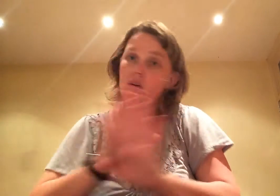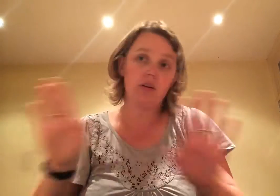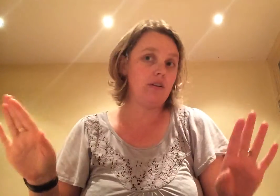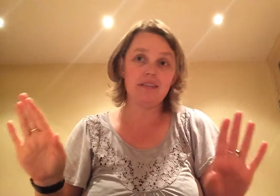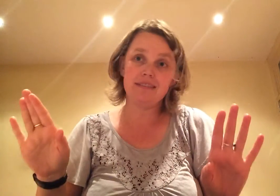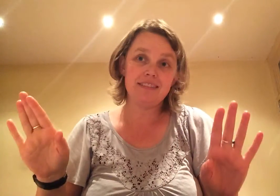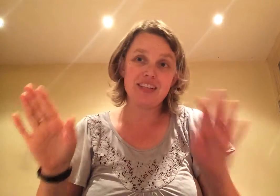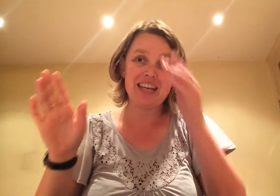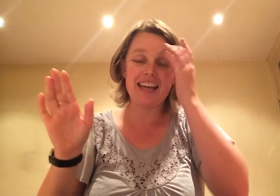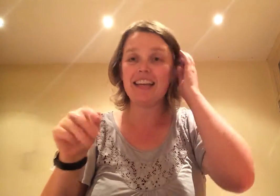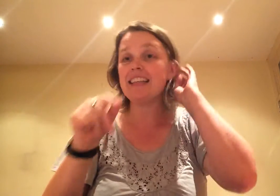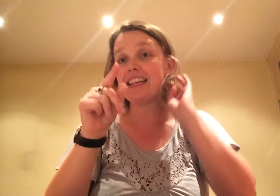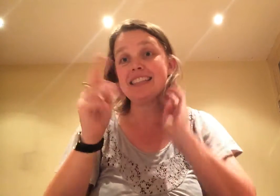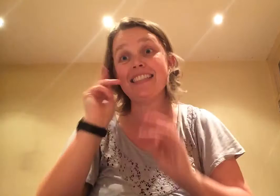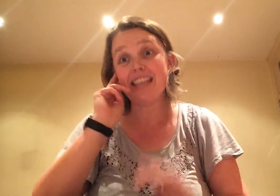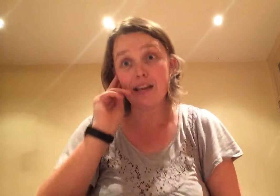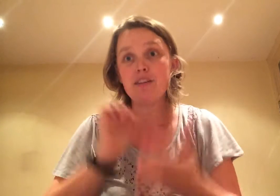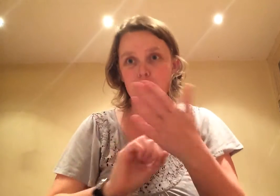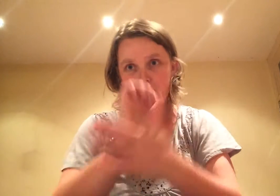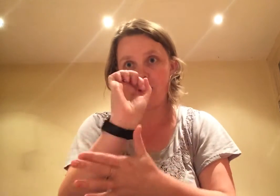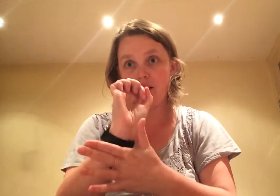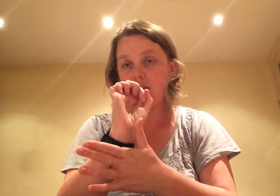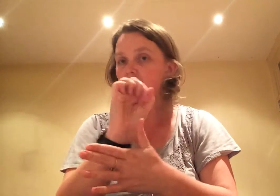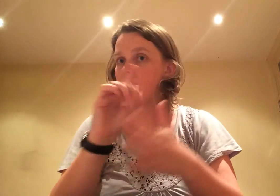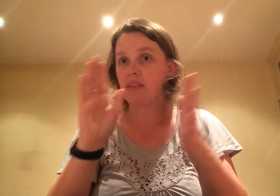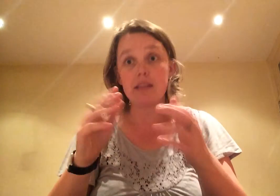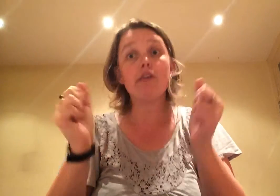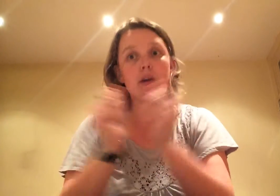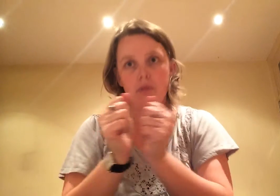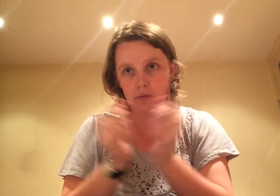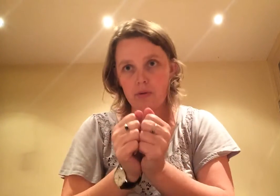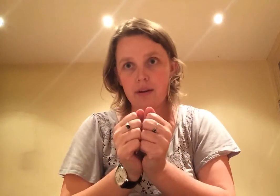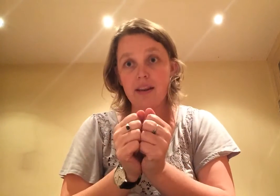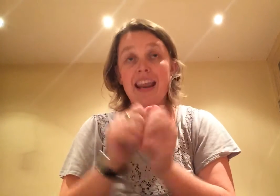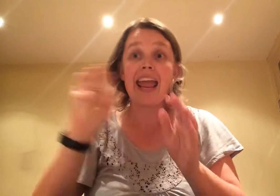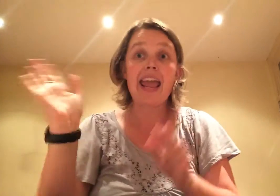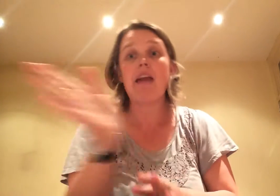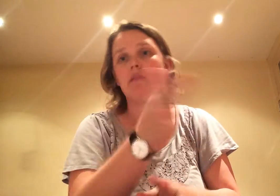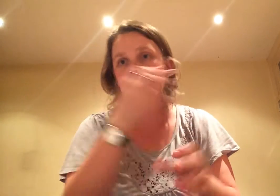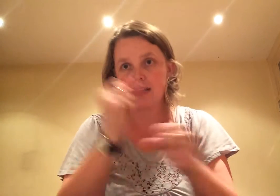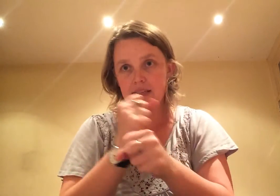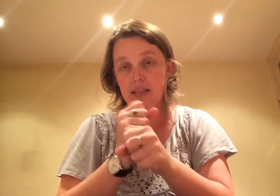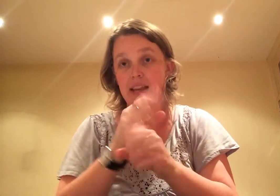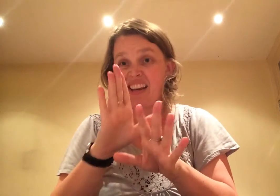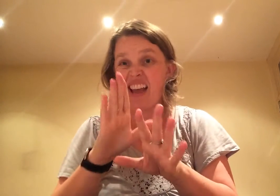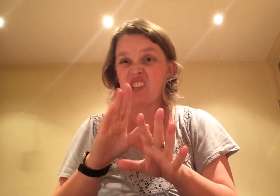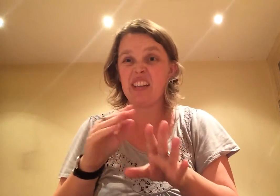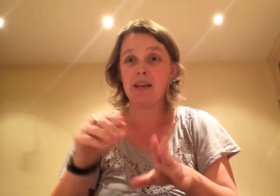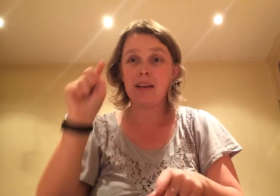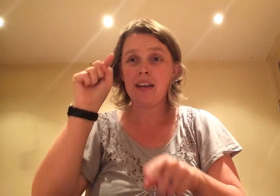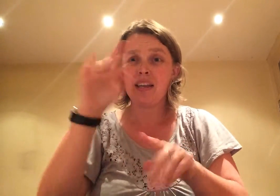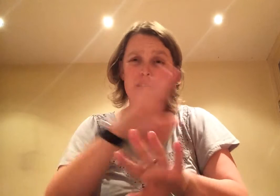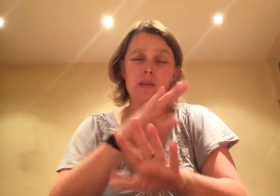No, okay. In deaf culture, that's very appropriate, and everybody does it. And actually,